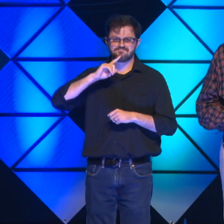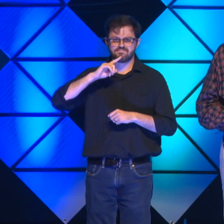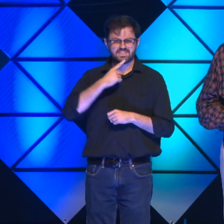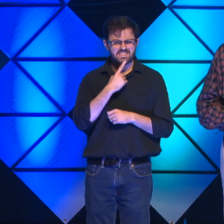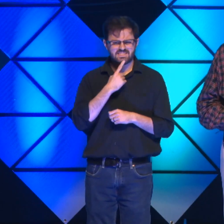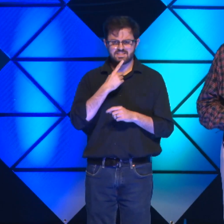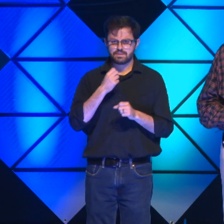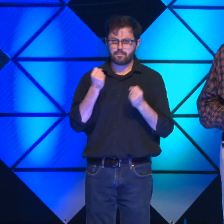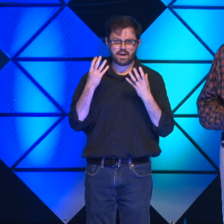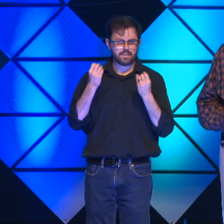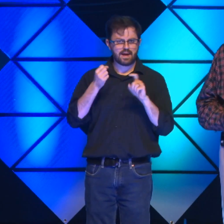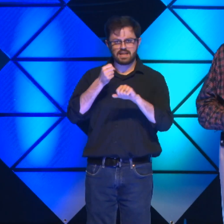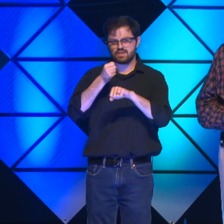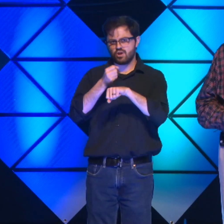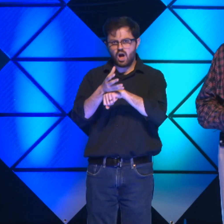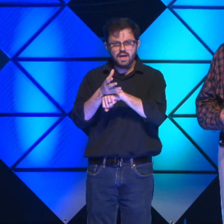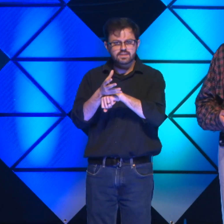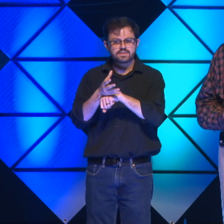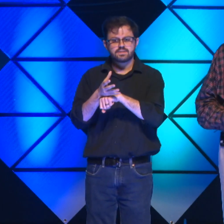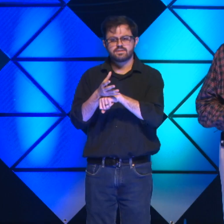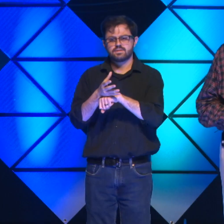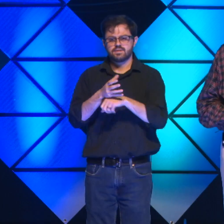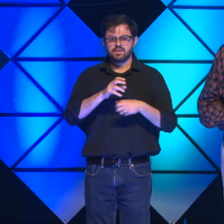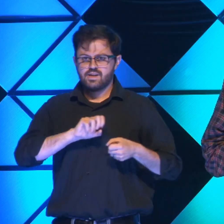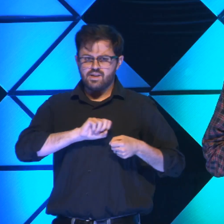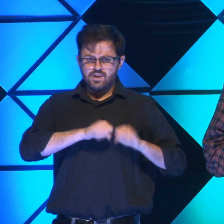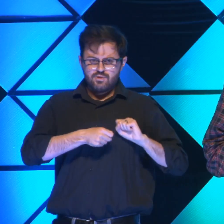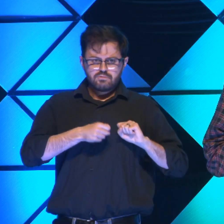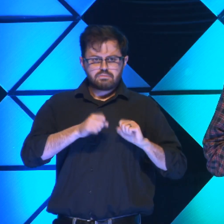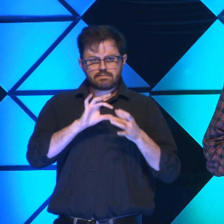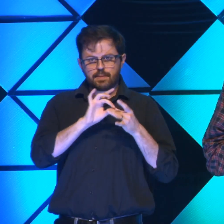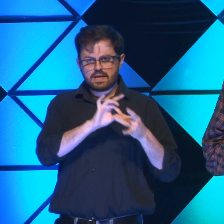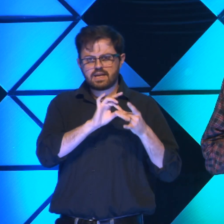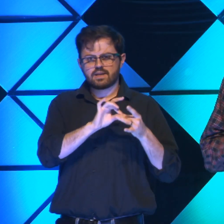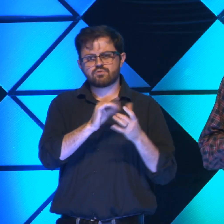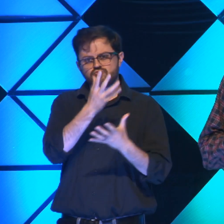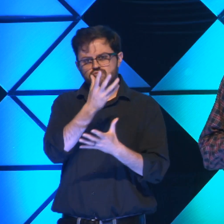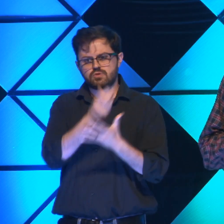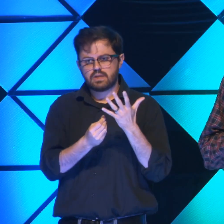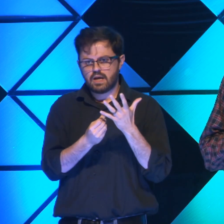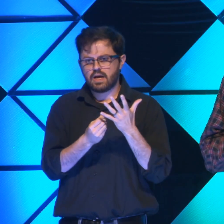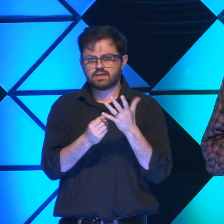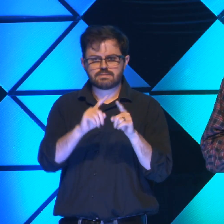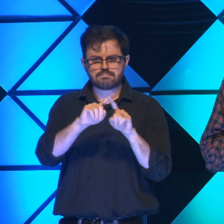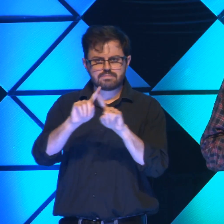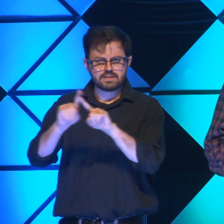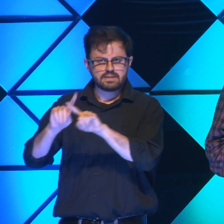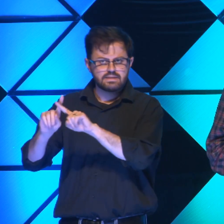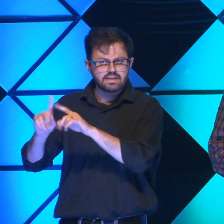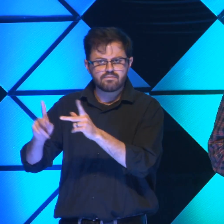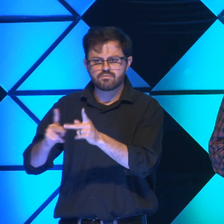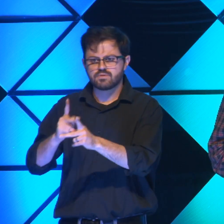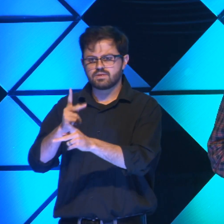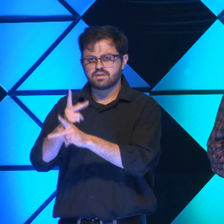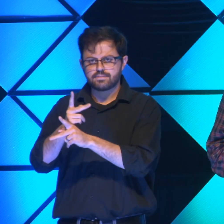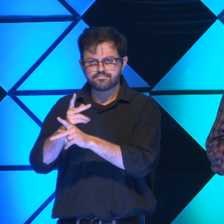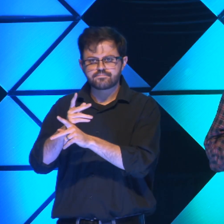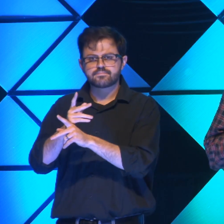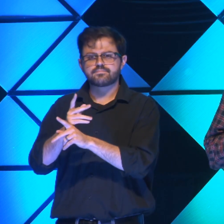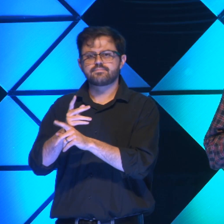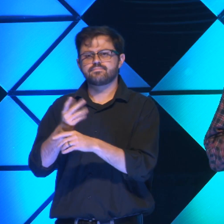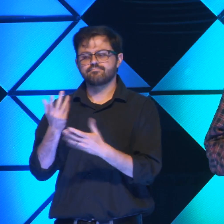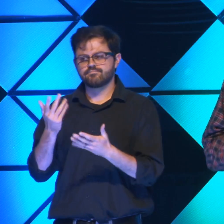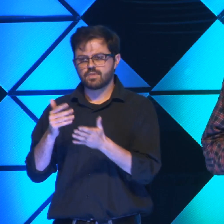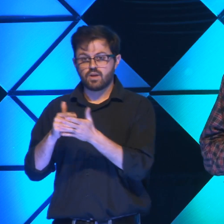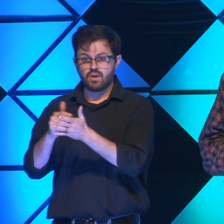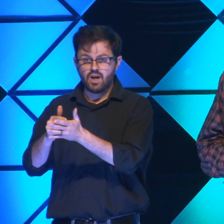reasons. Grief can be a loss in many forms, and it's often the end of something